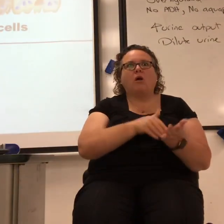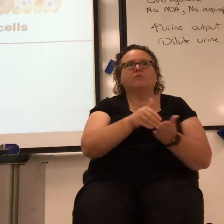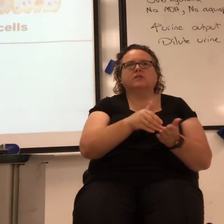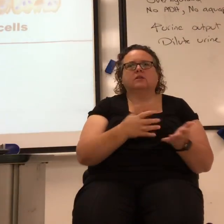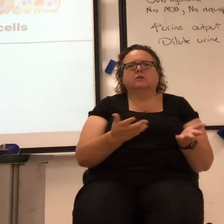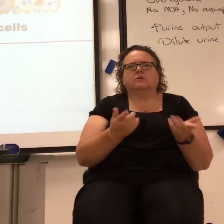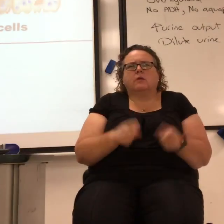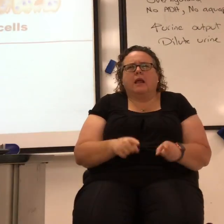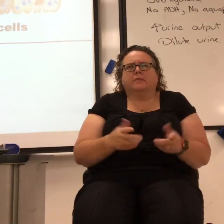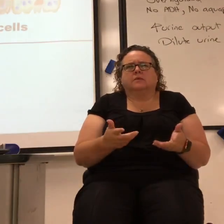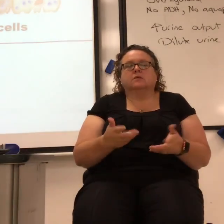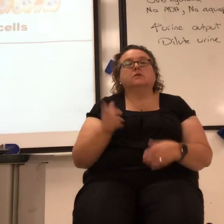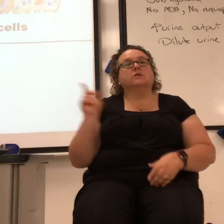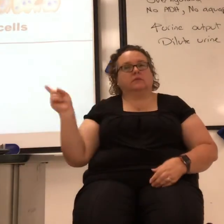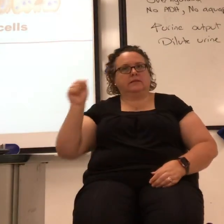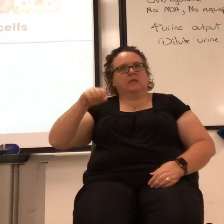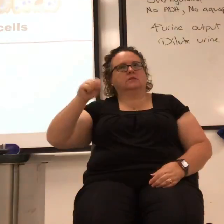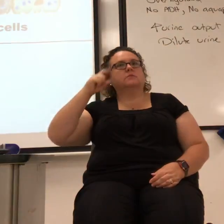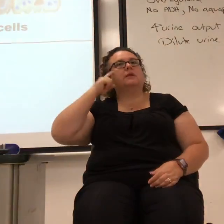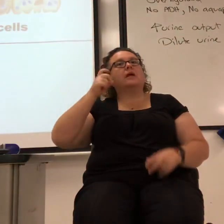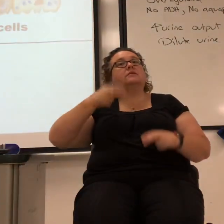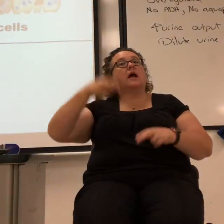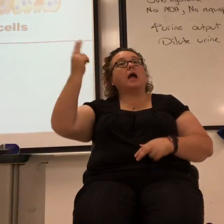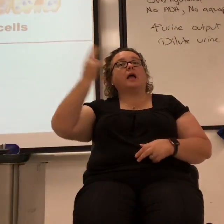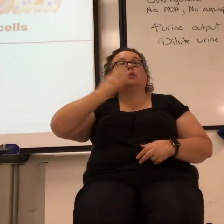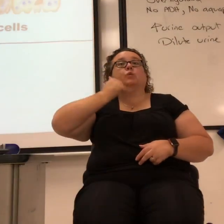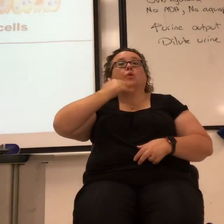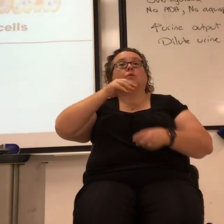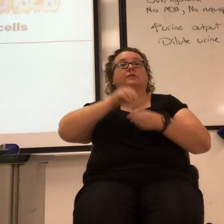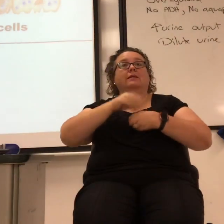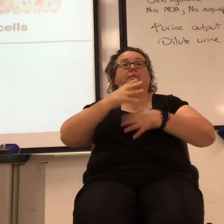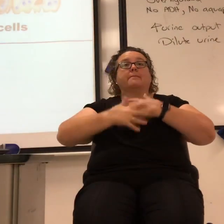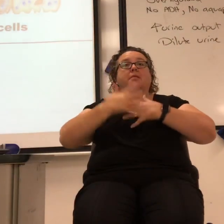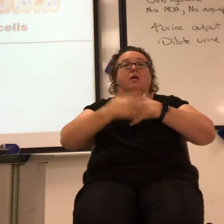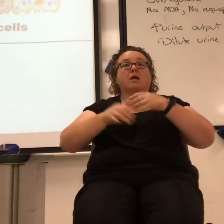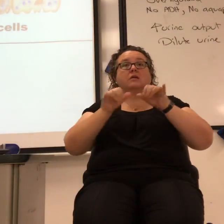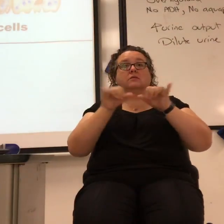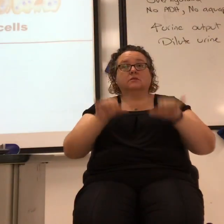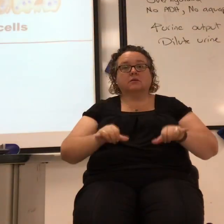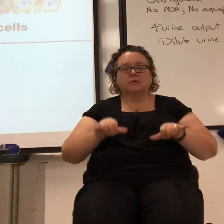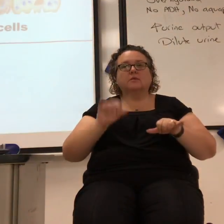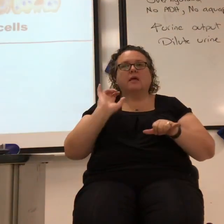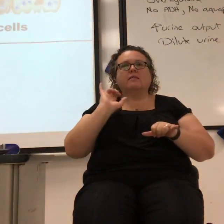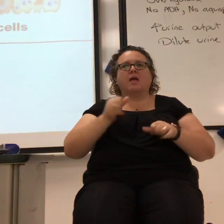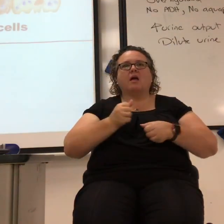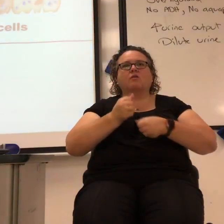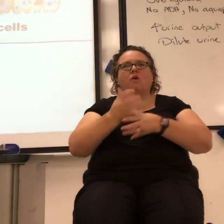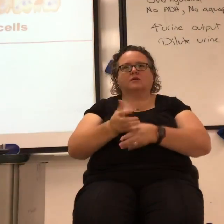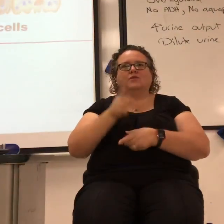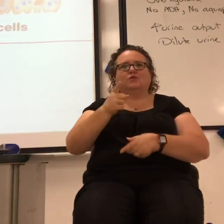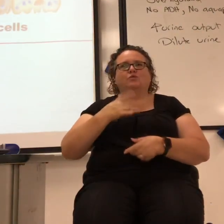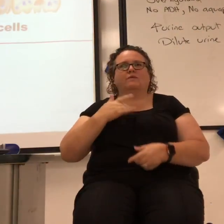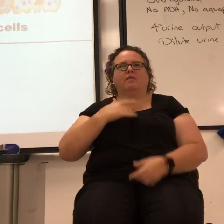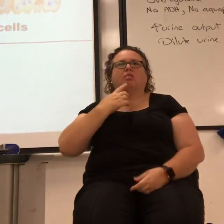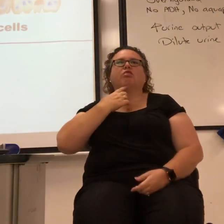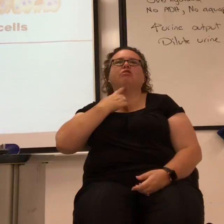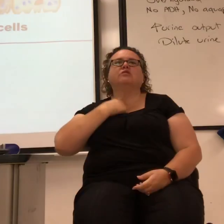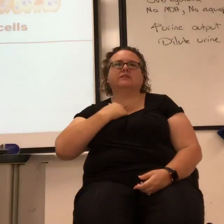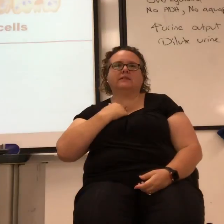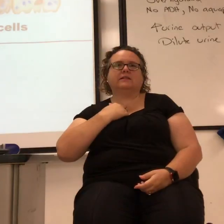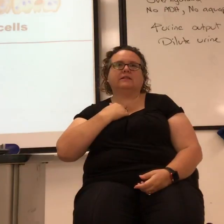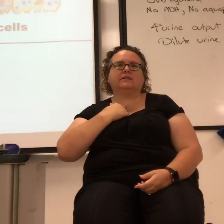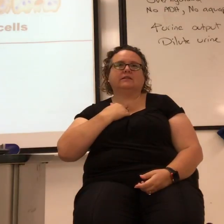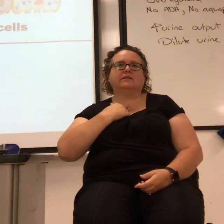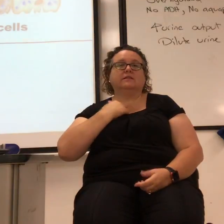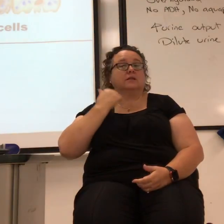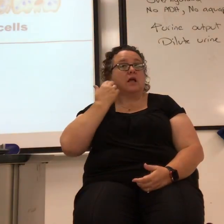because the high glucose in the blood gives you that thirst. Okay.